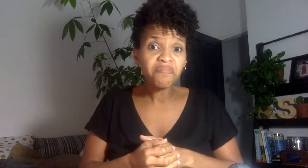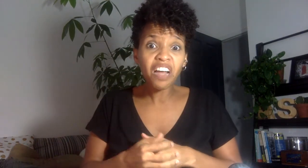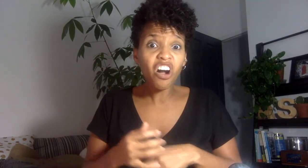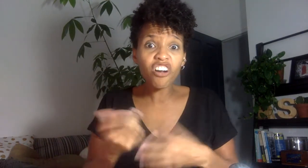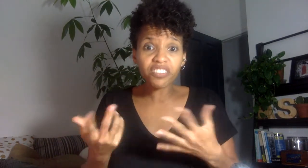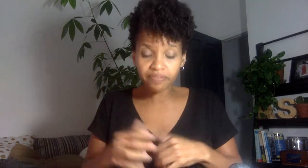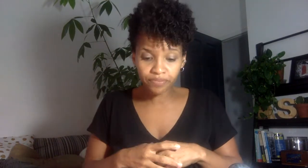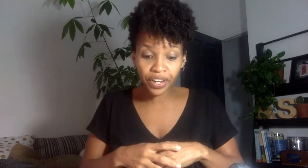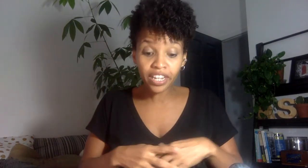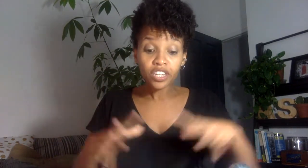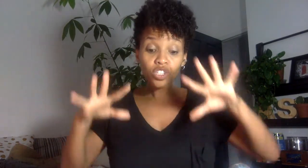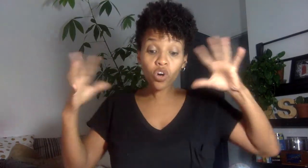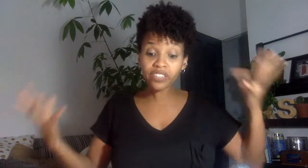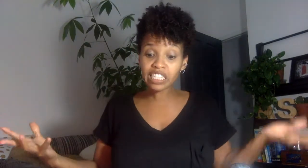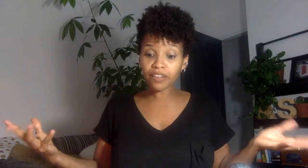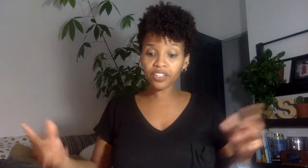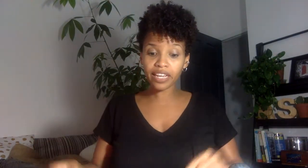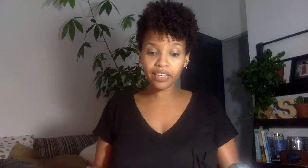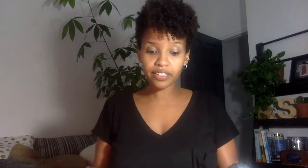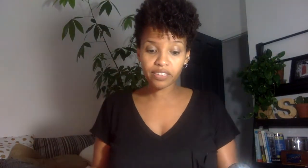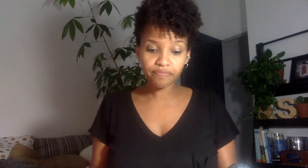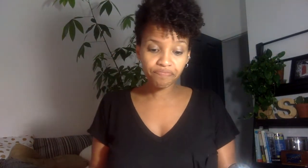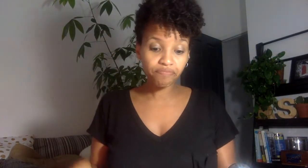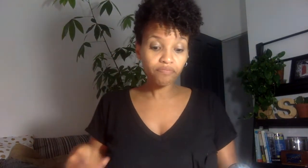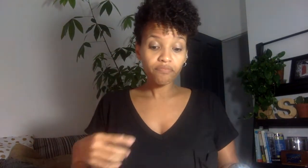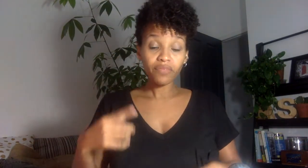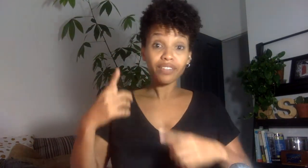not hard, right? So the whole sentence might look like this.